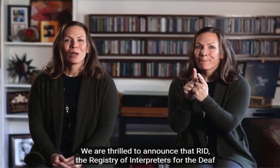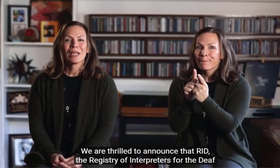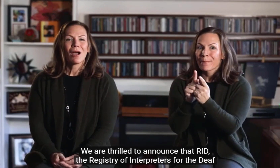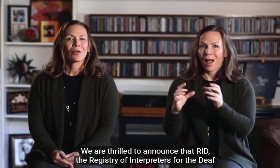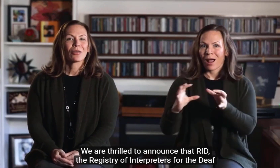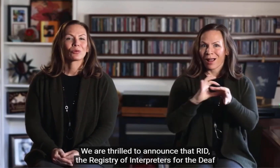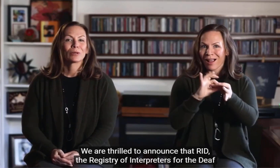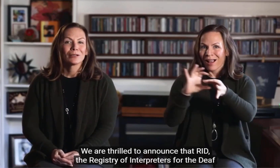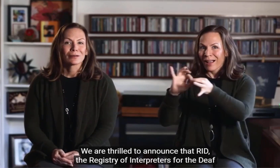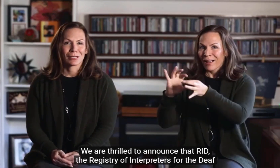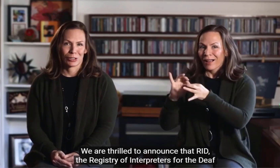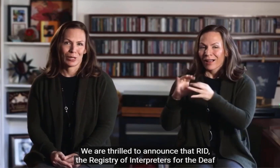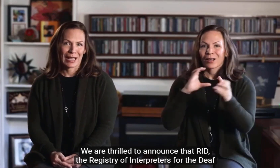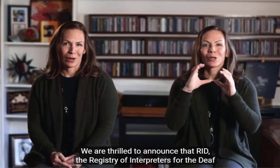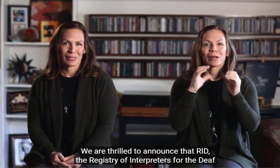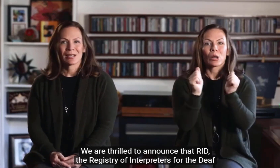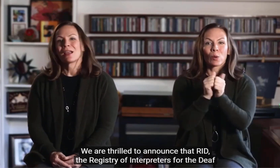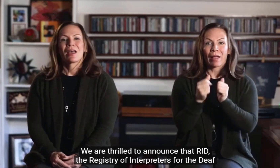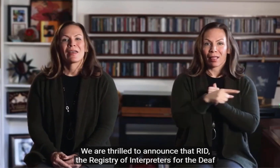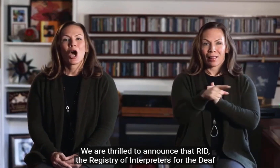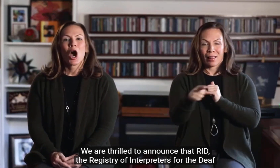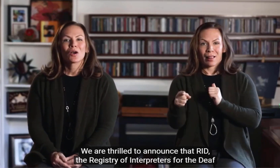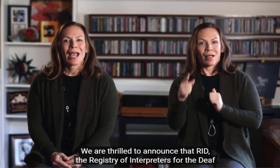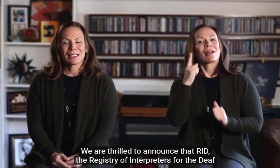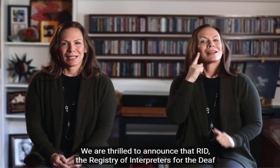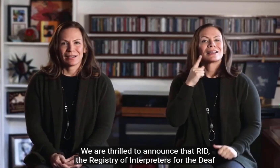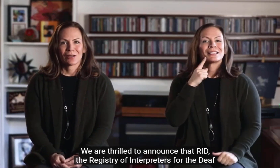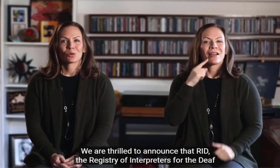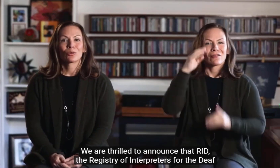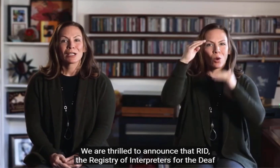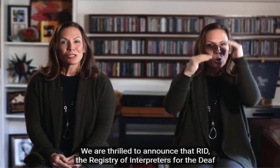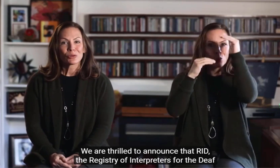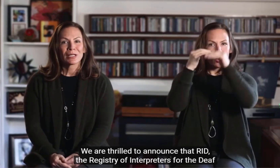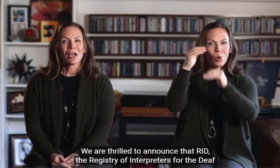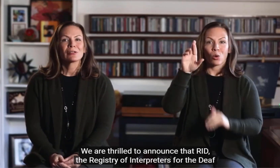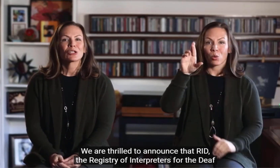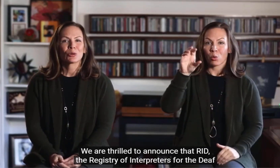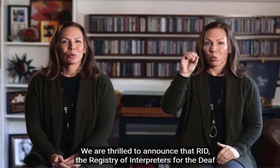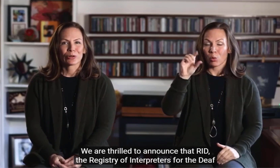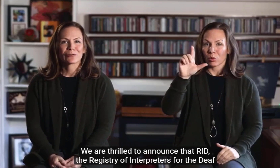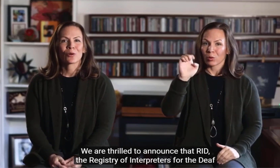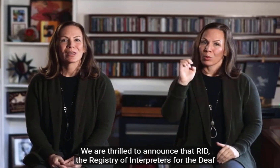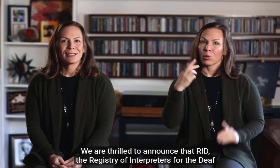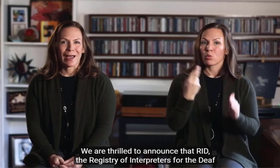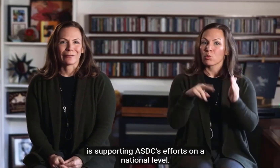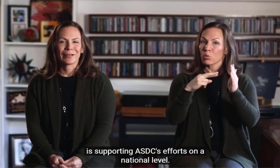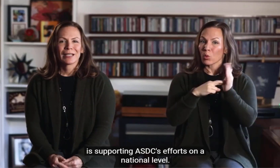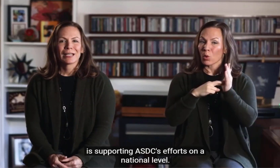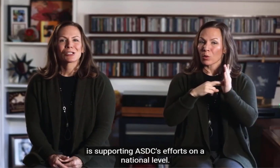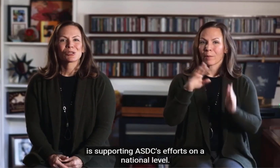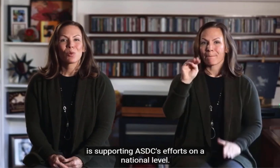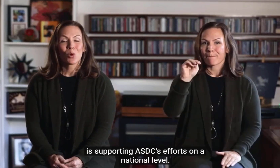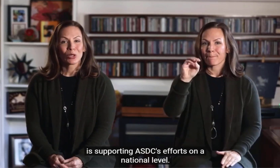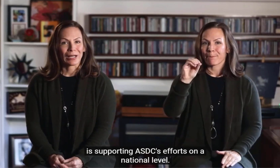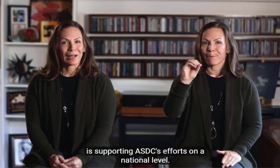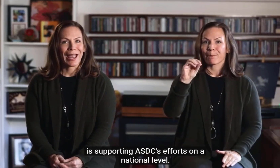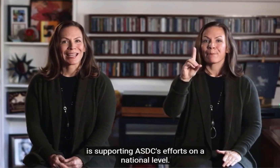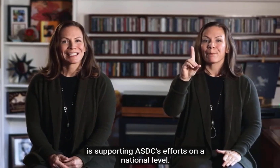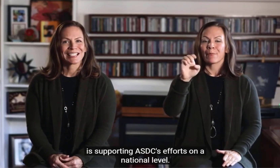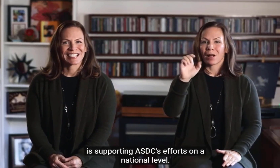We are thrilled to announce that RID, the Registry of Interpreters for the Deaf, is supporting